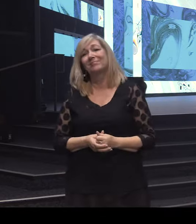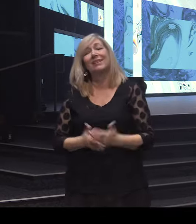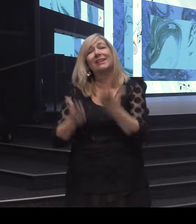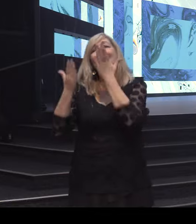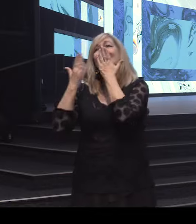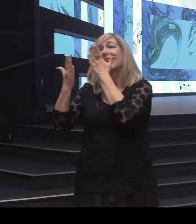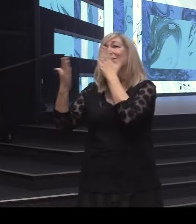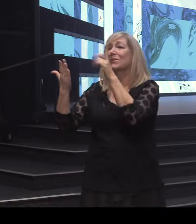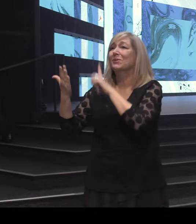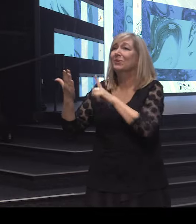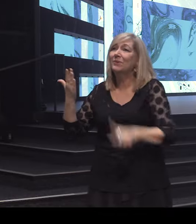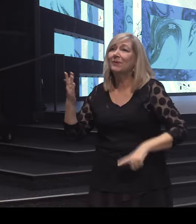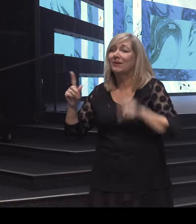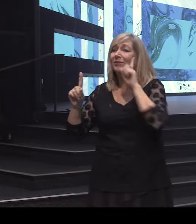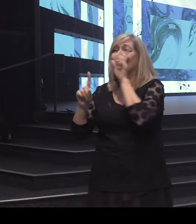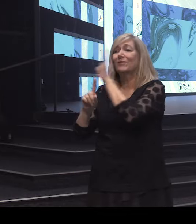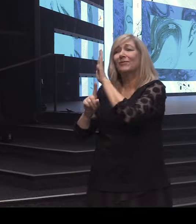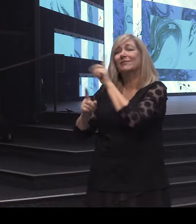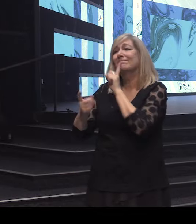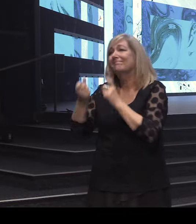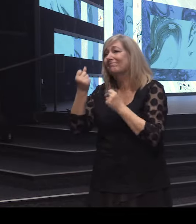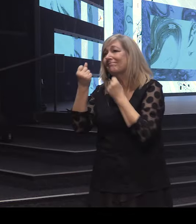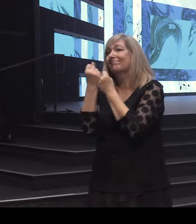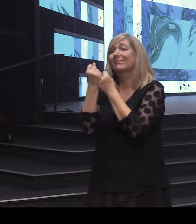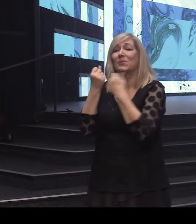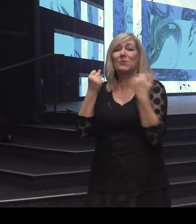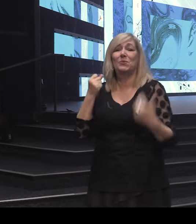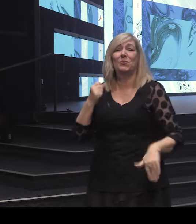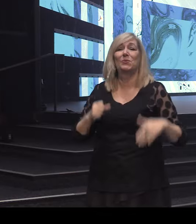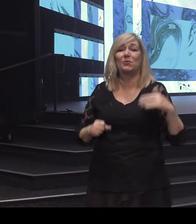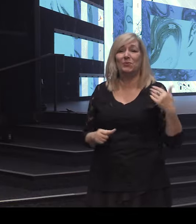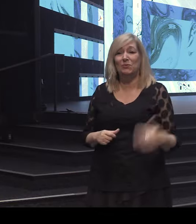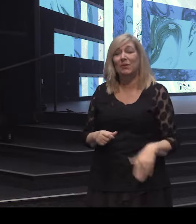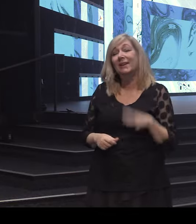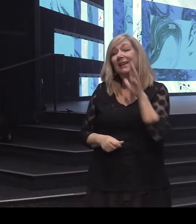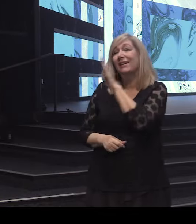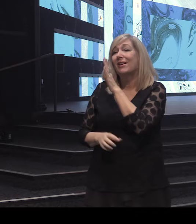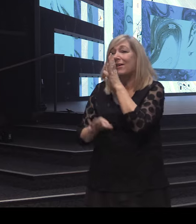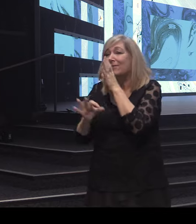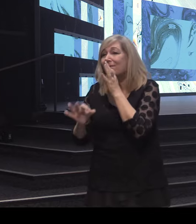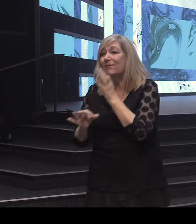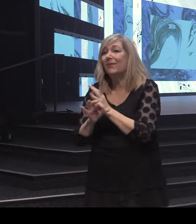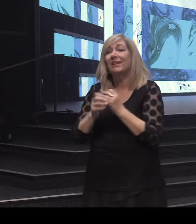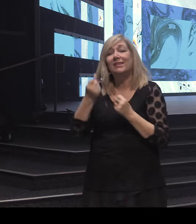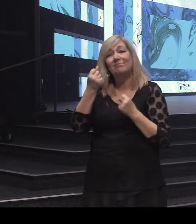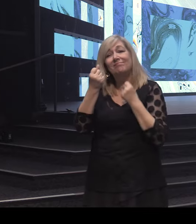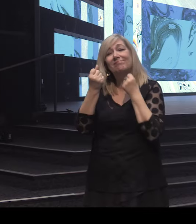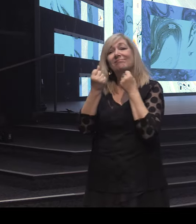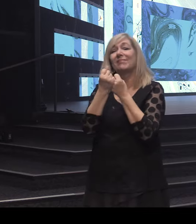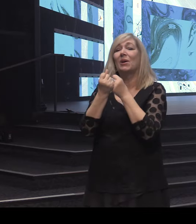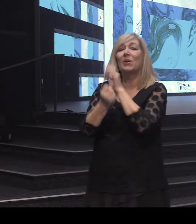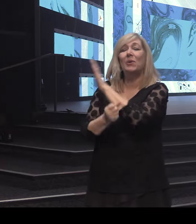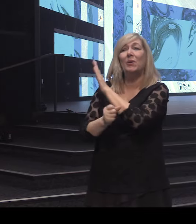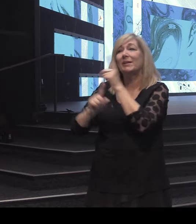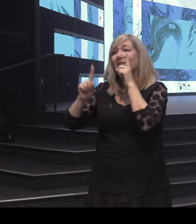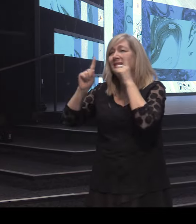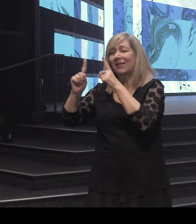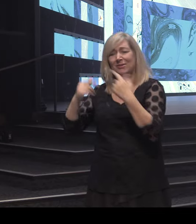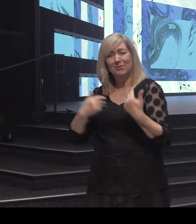Thank you, Lord. Thank you, Lord. I just pray that the faith and the courage and the initiative of